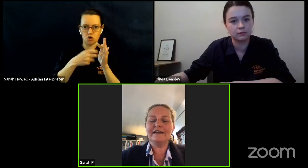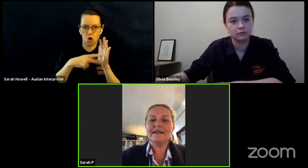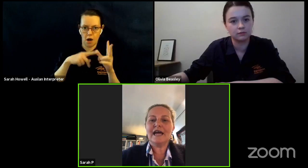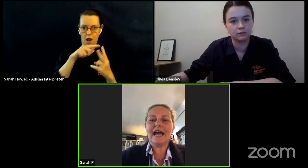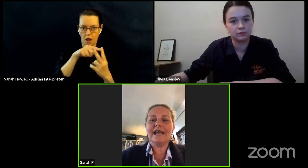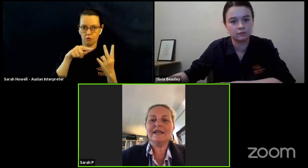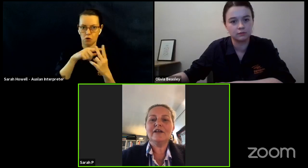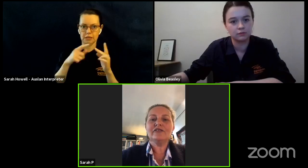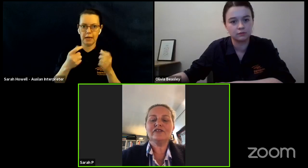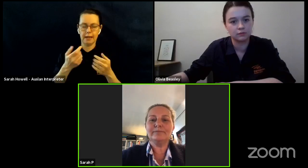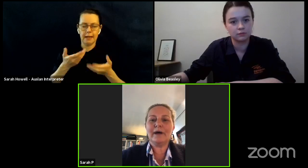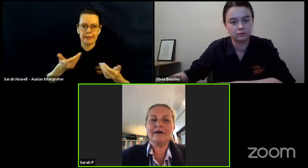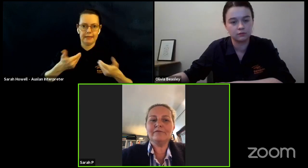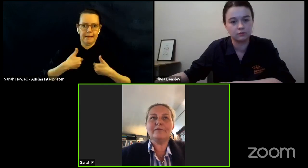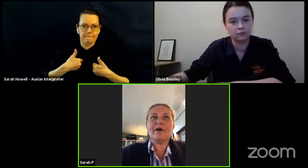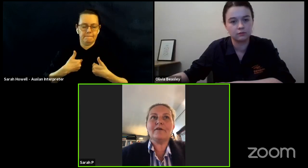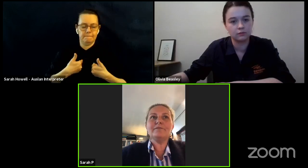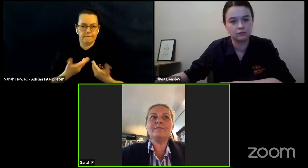provide a